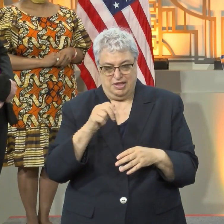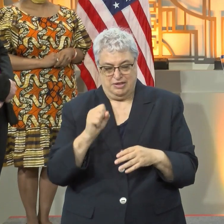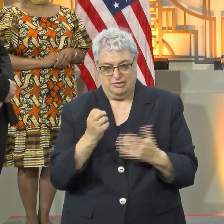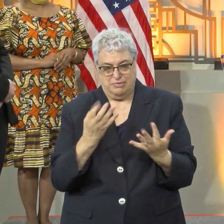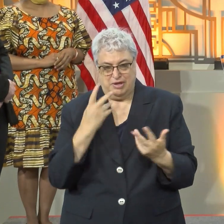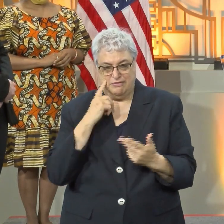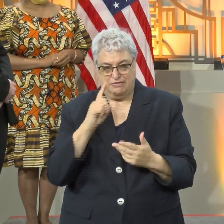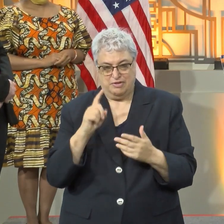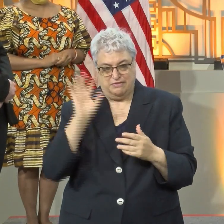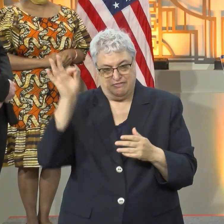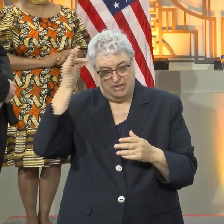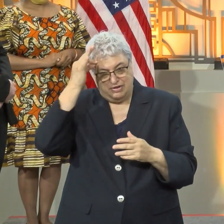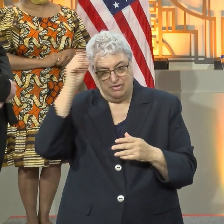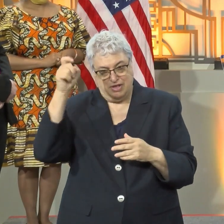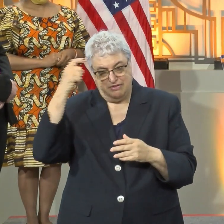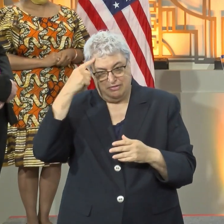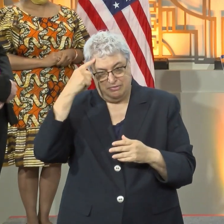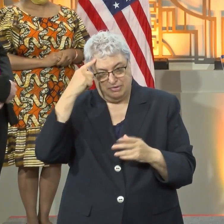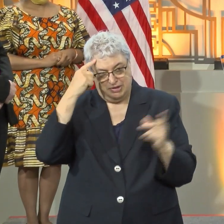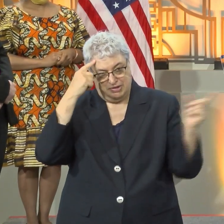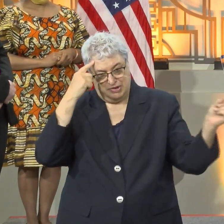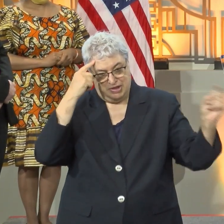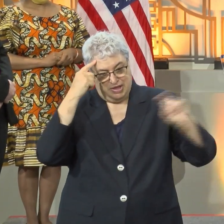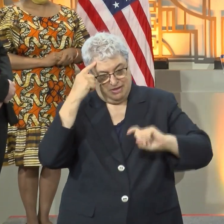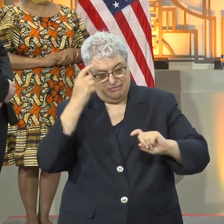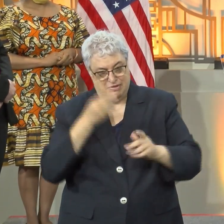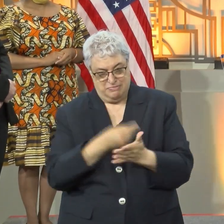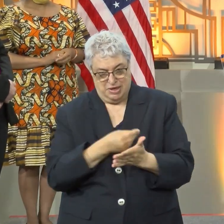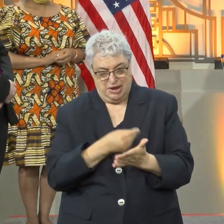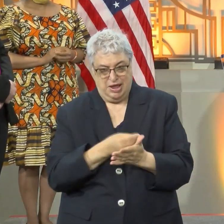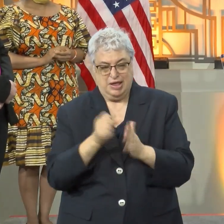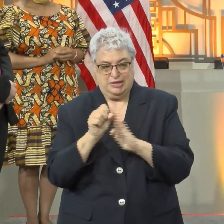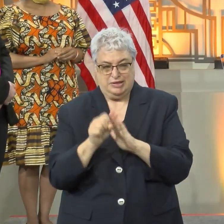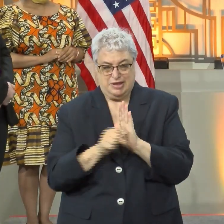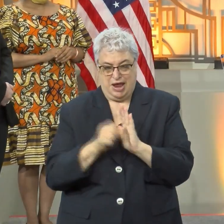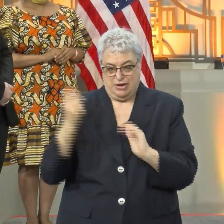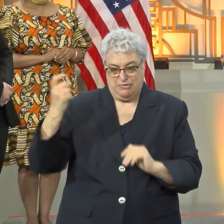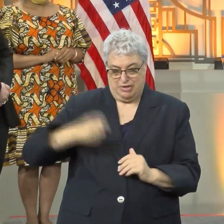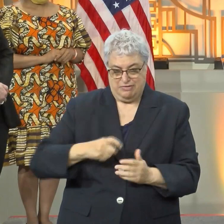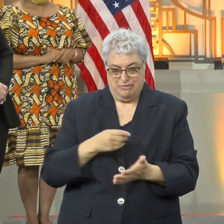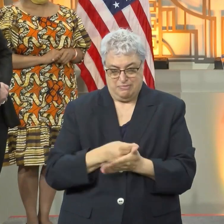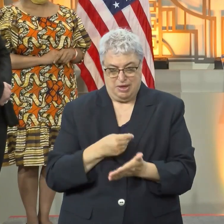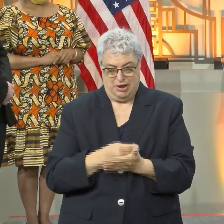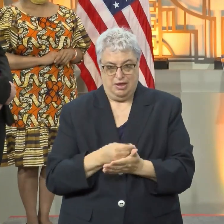state government to do their part as well. Thank you.